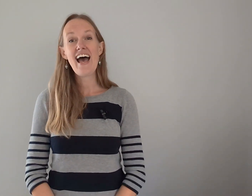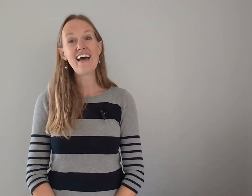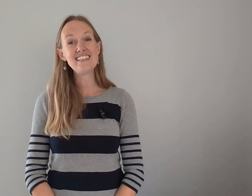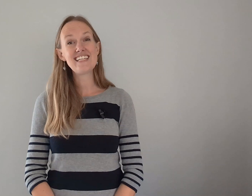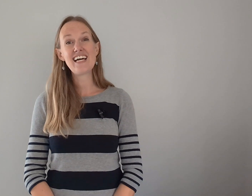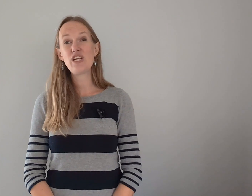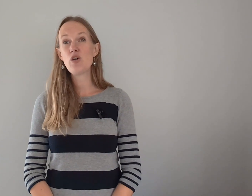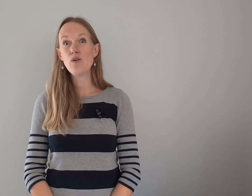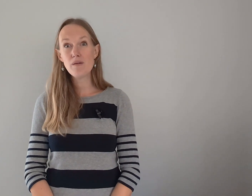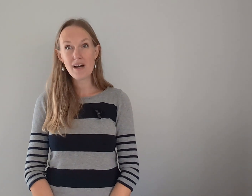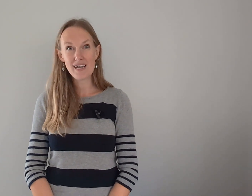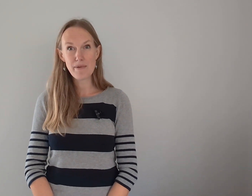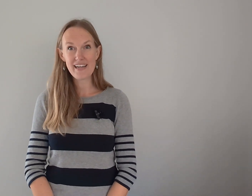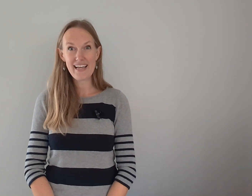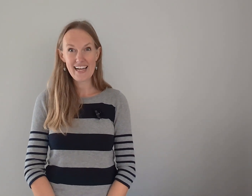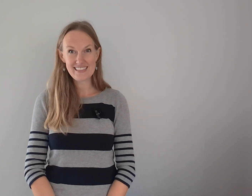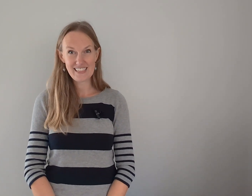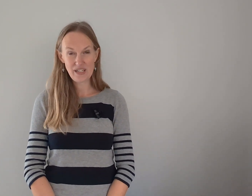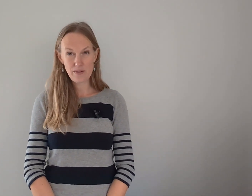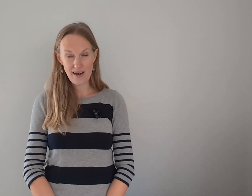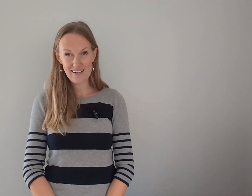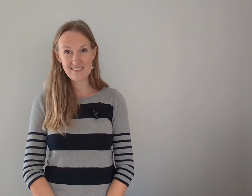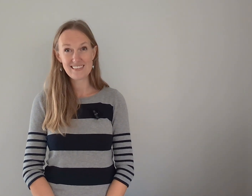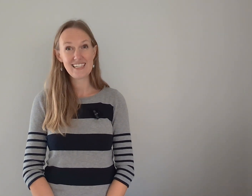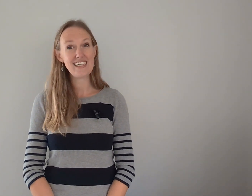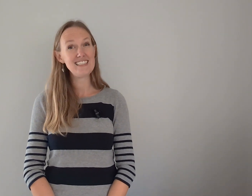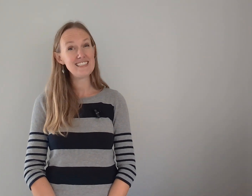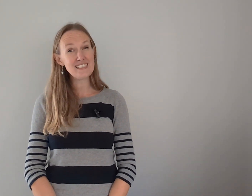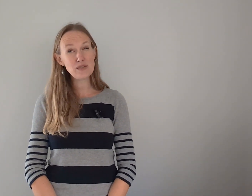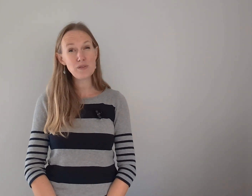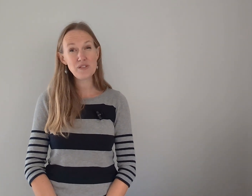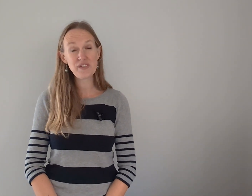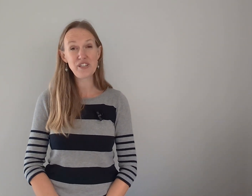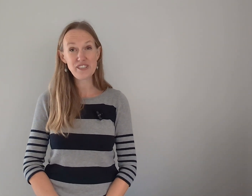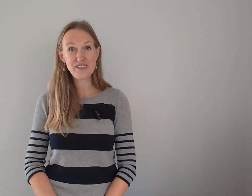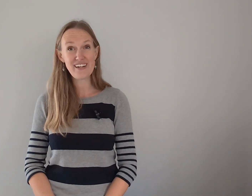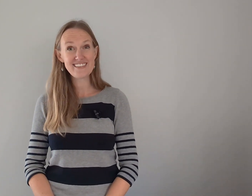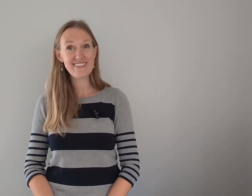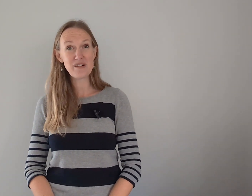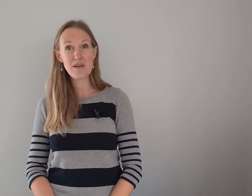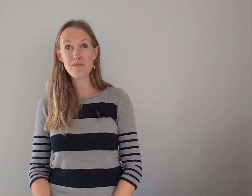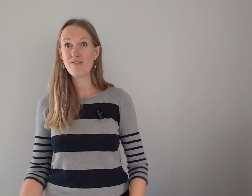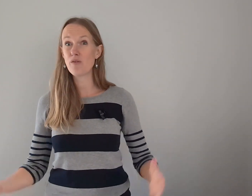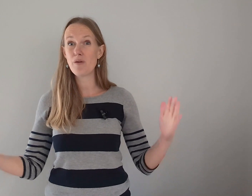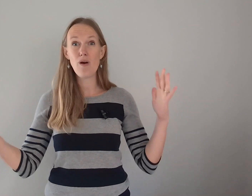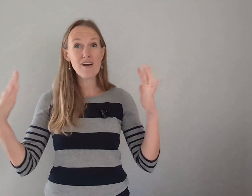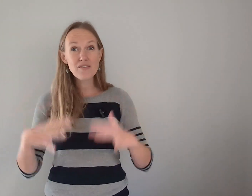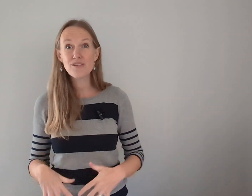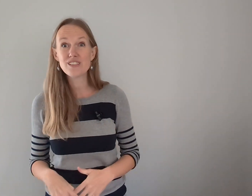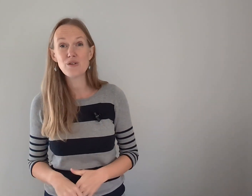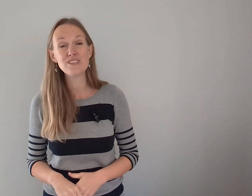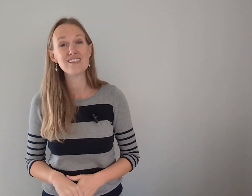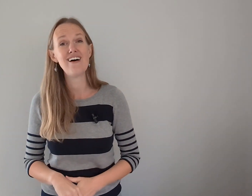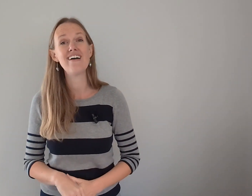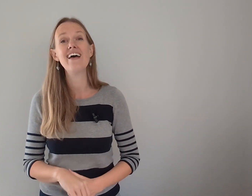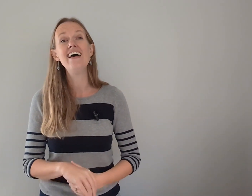how to sign Who Am I by casting crowns. And I just want to encourage you guys a little bit before we walk through this whole song.